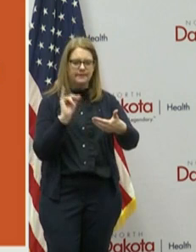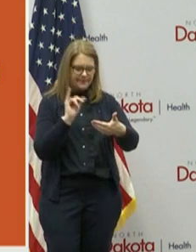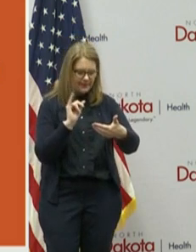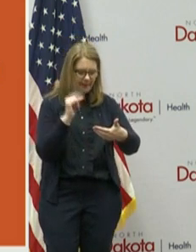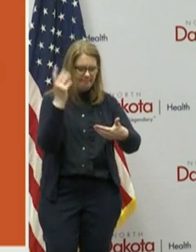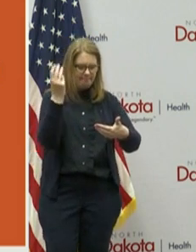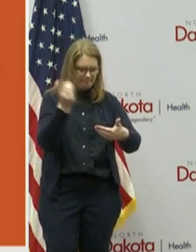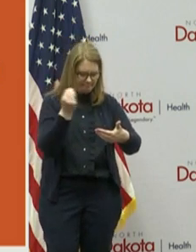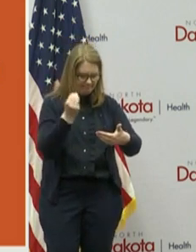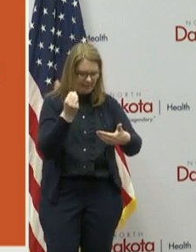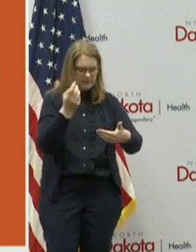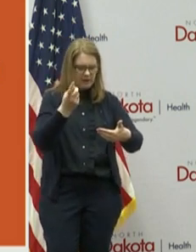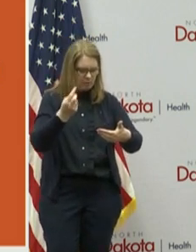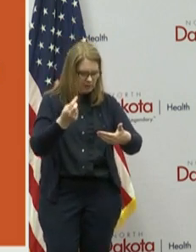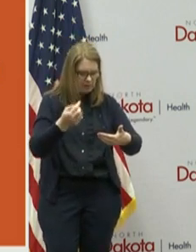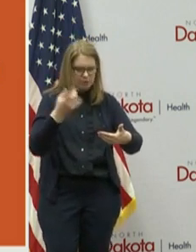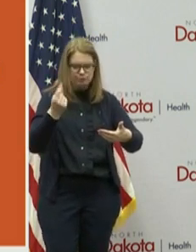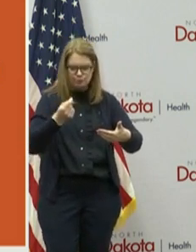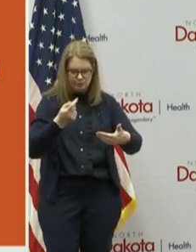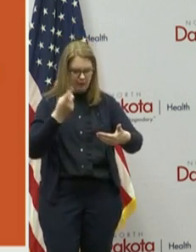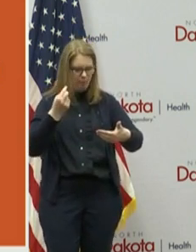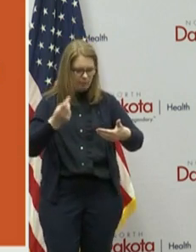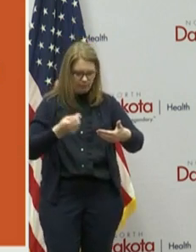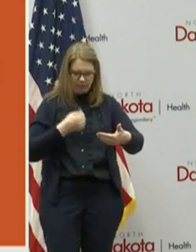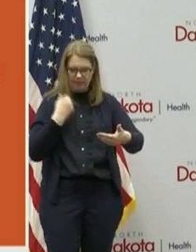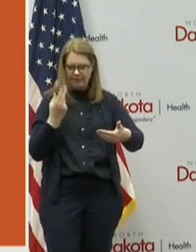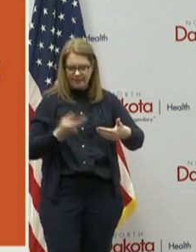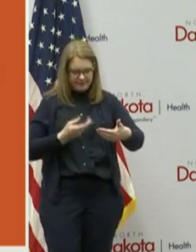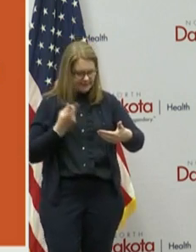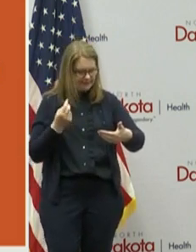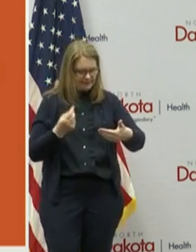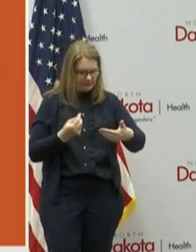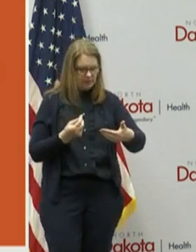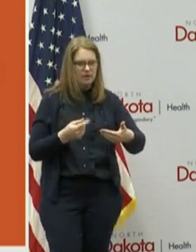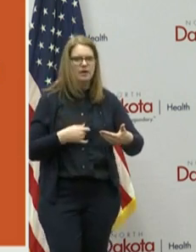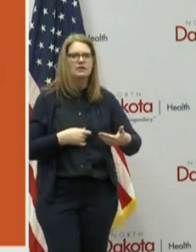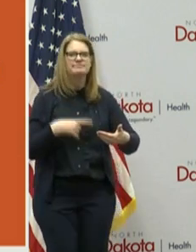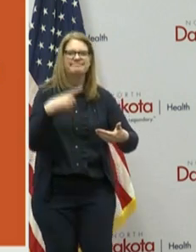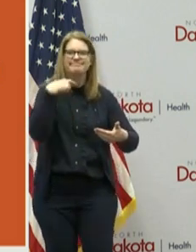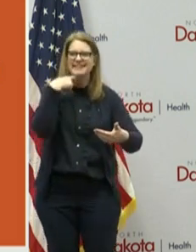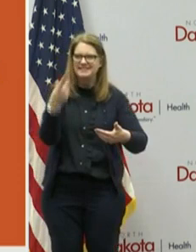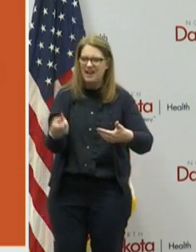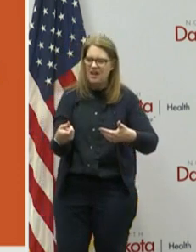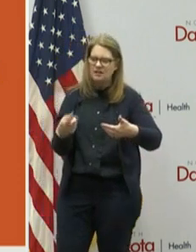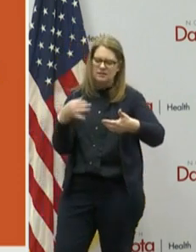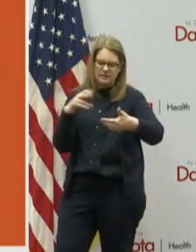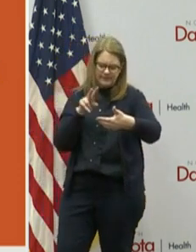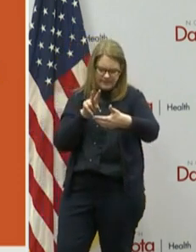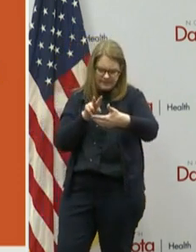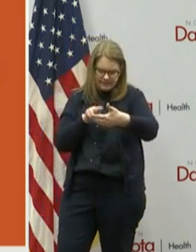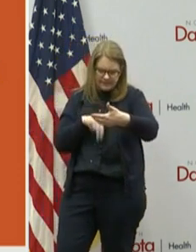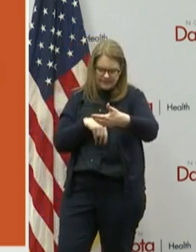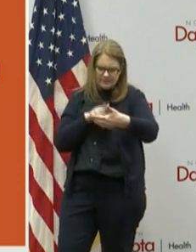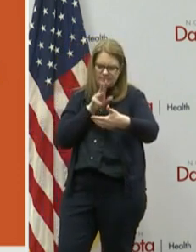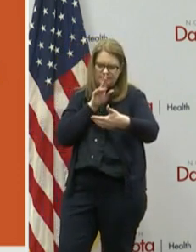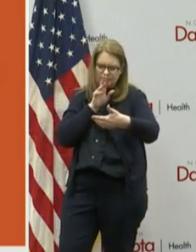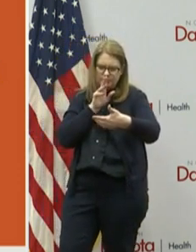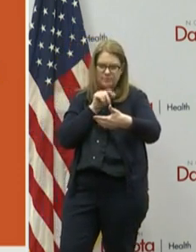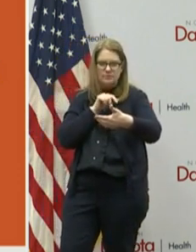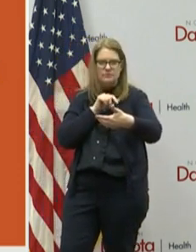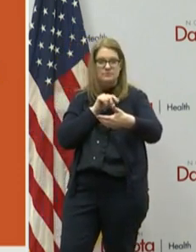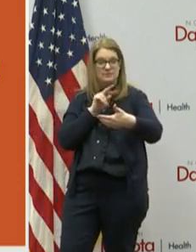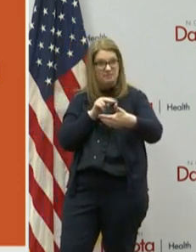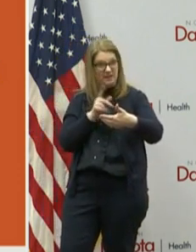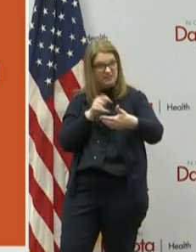locations. You can just relay those to the caseworker while you're reading your app. You don't have to share